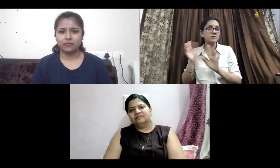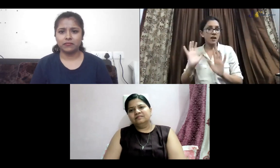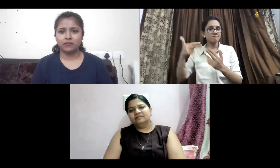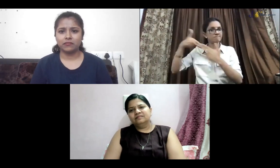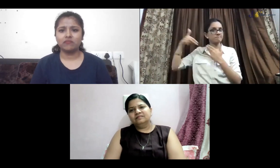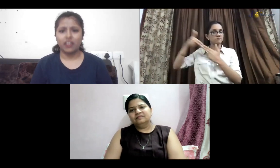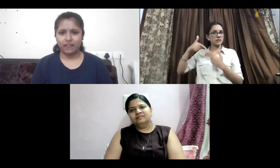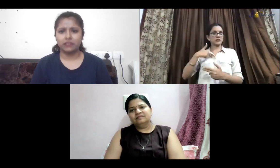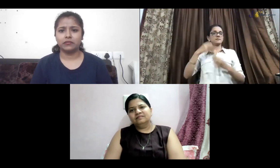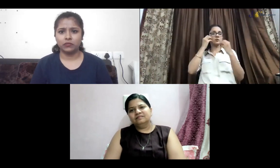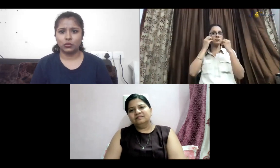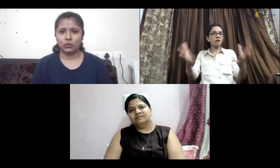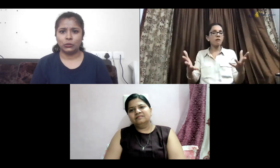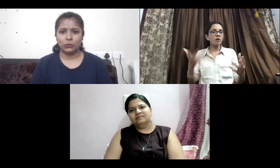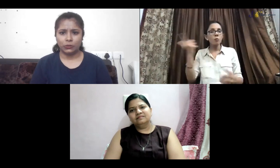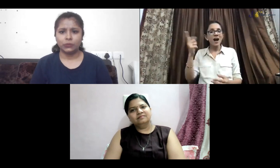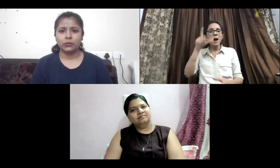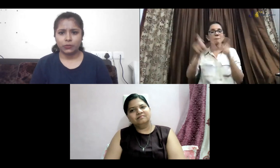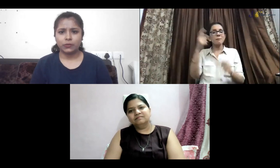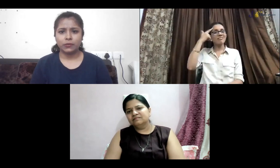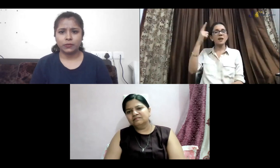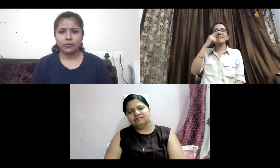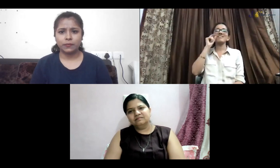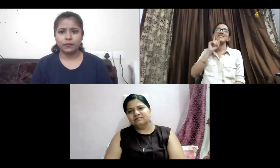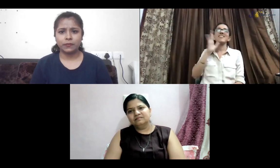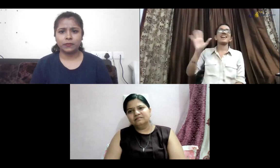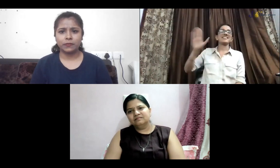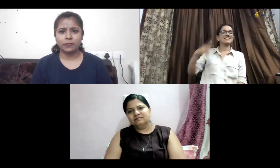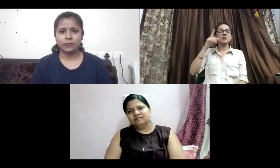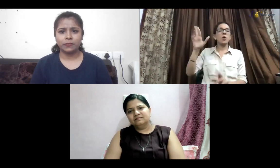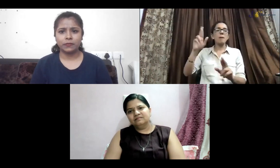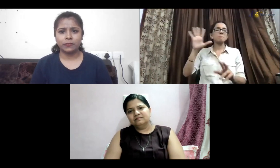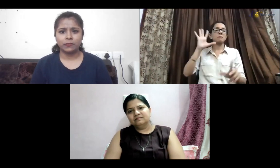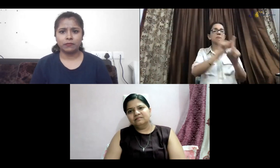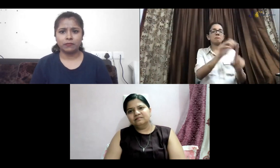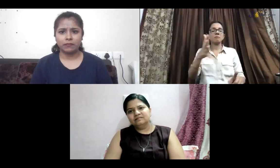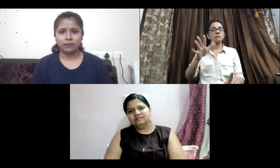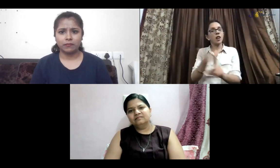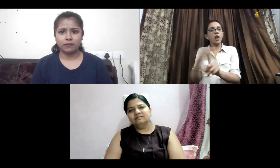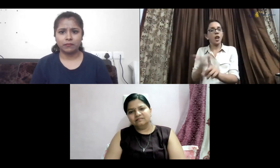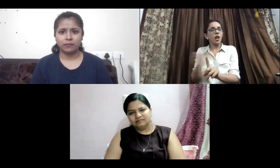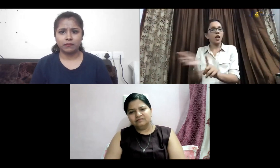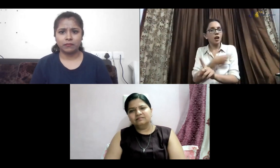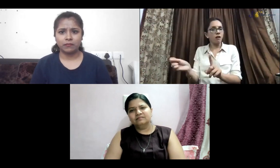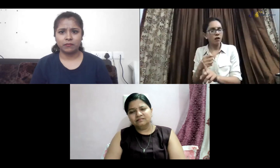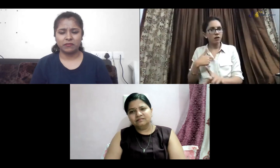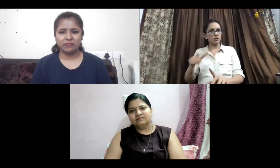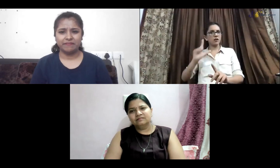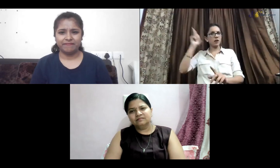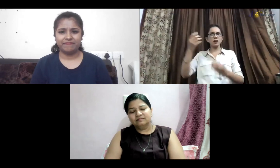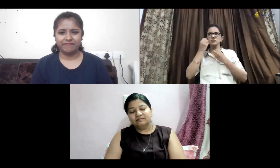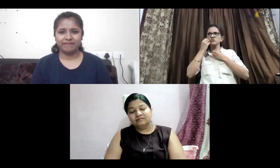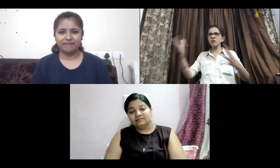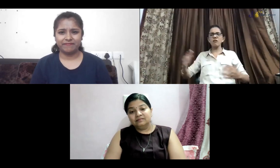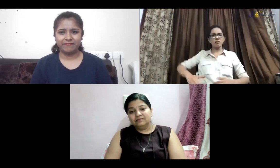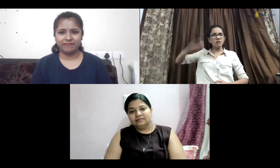many hearing people, but deaf people. They given me the story. I got a shock. CODAs, Because